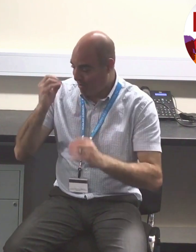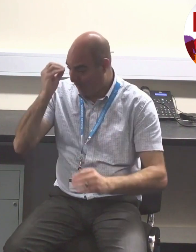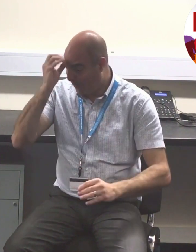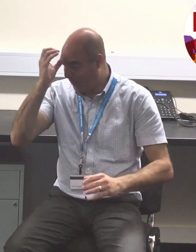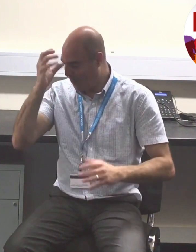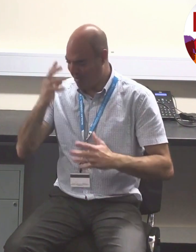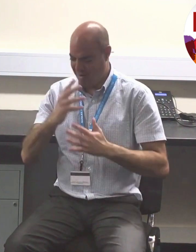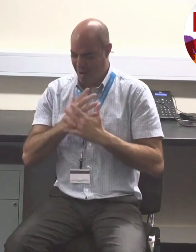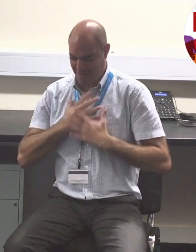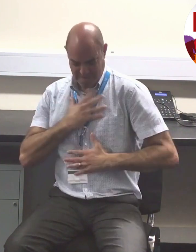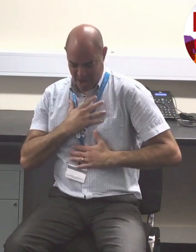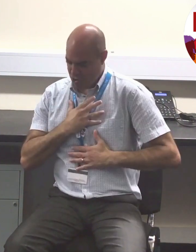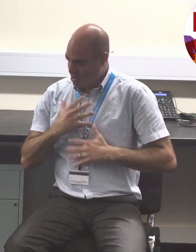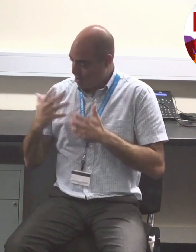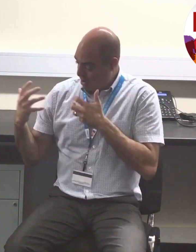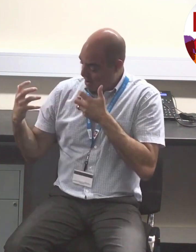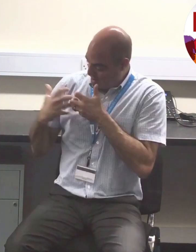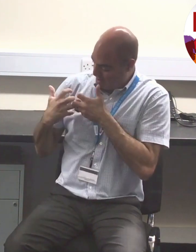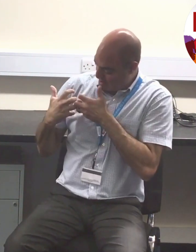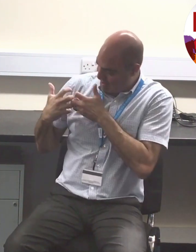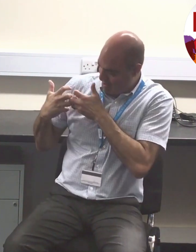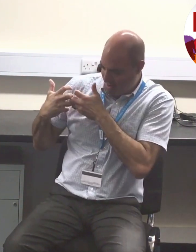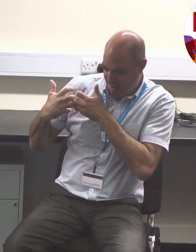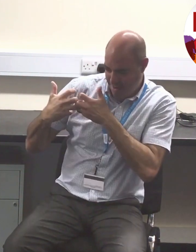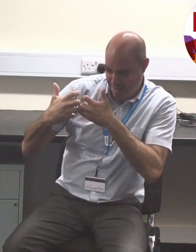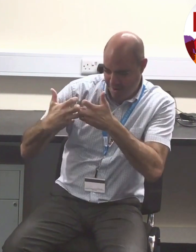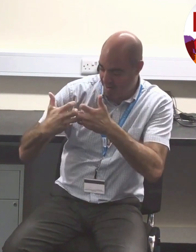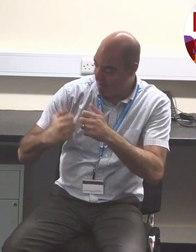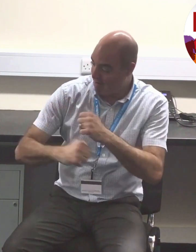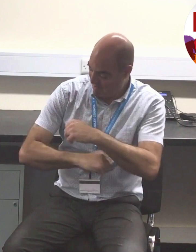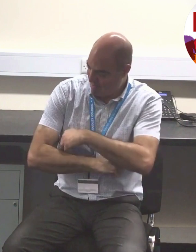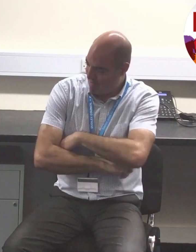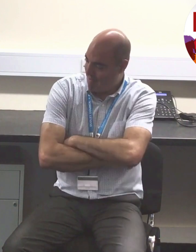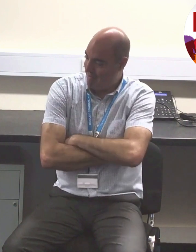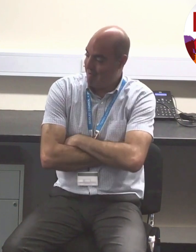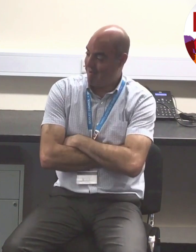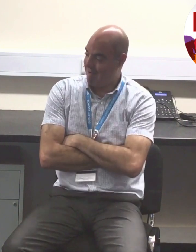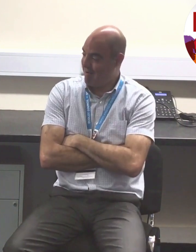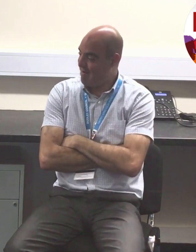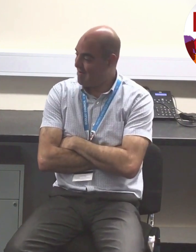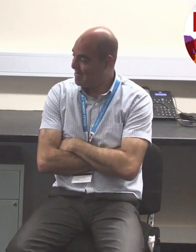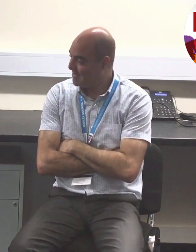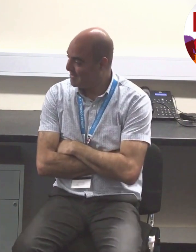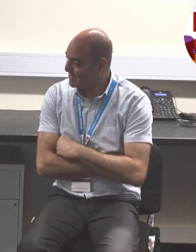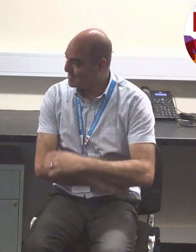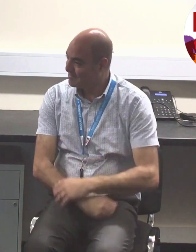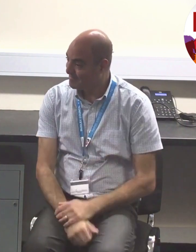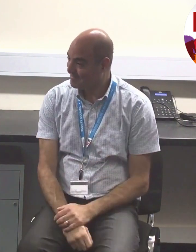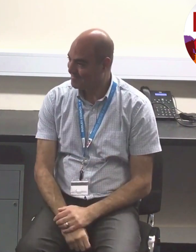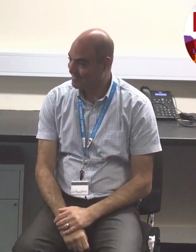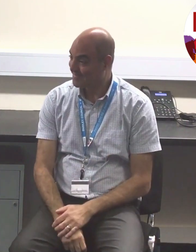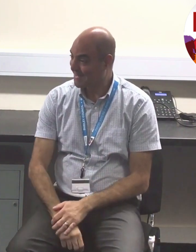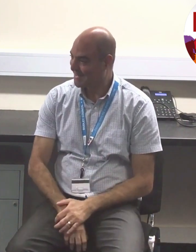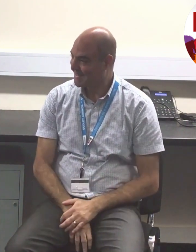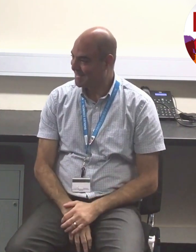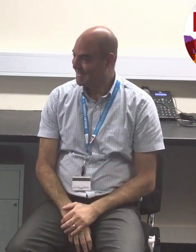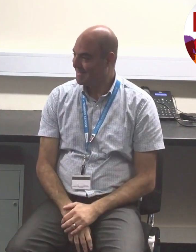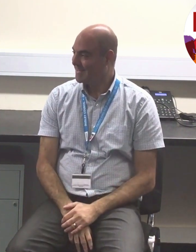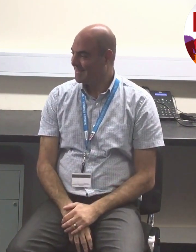it. You would really enjoy the passion of it. I think that's so good an offer, Ian, and I hope it's an offer that other people